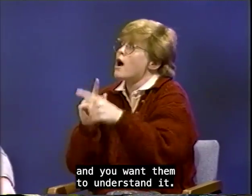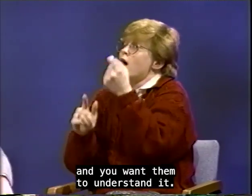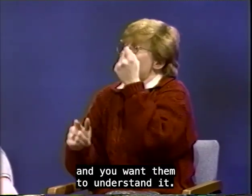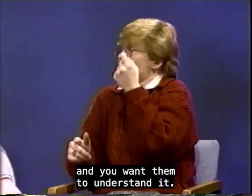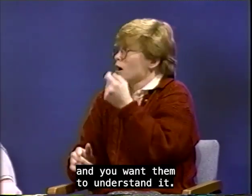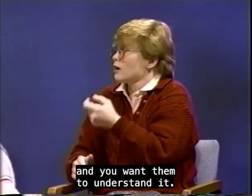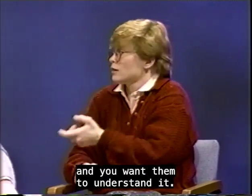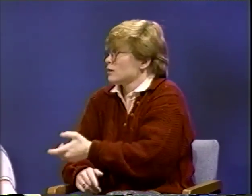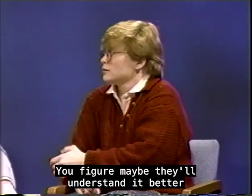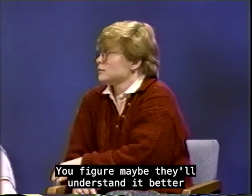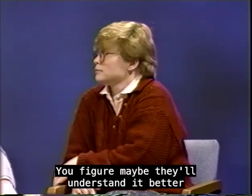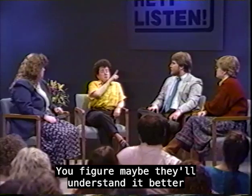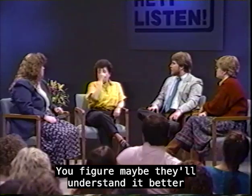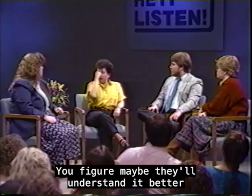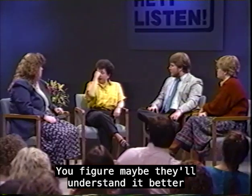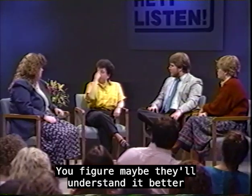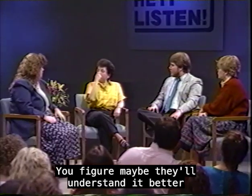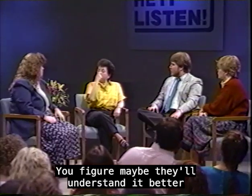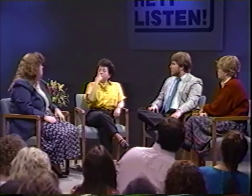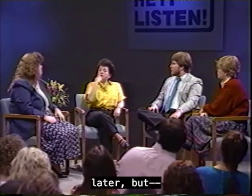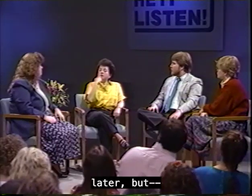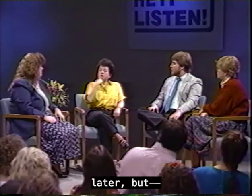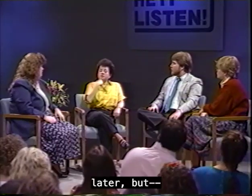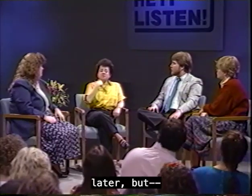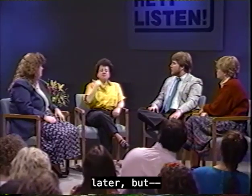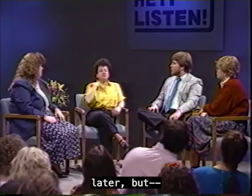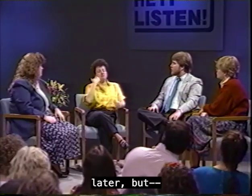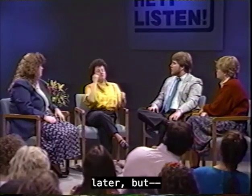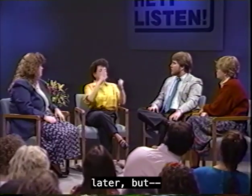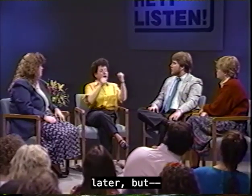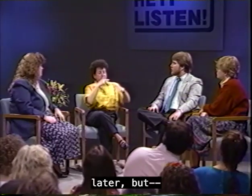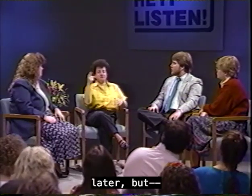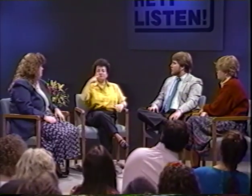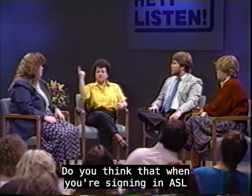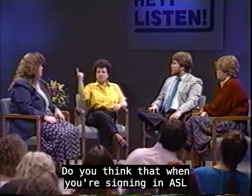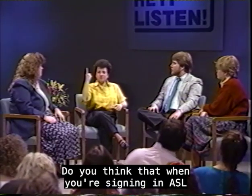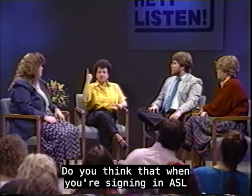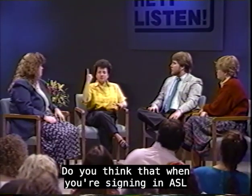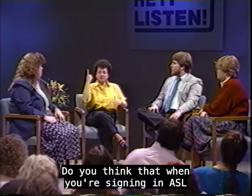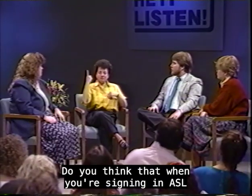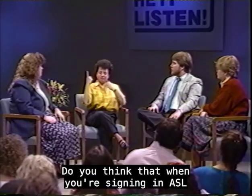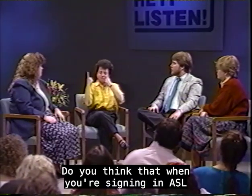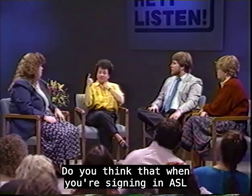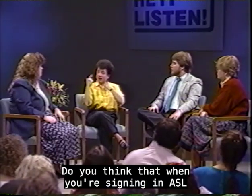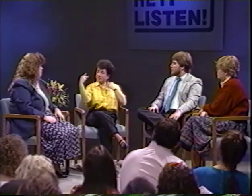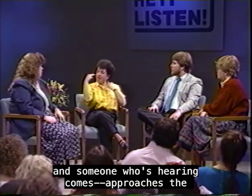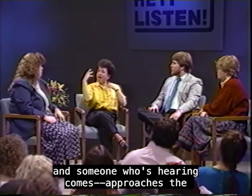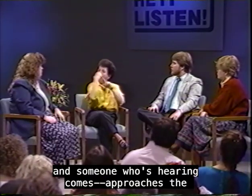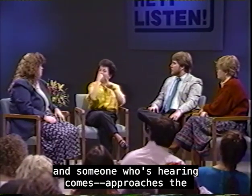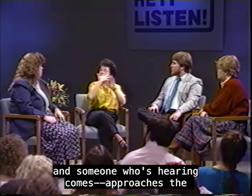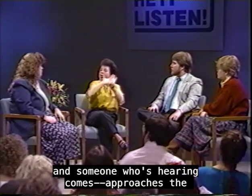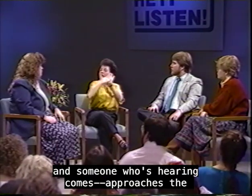to understand it. You figure maybe they'll understand it better later, but... Do you think that when you're signing an ASL and someone who's